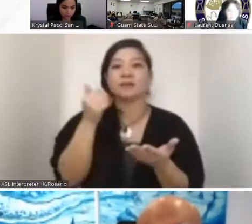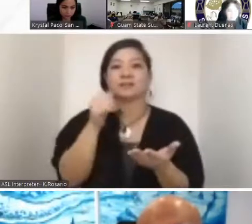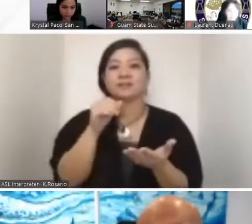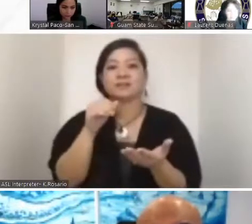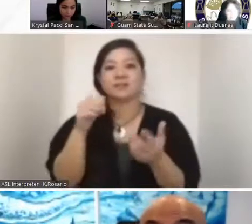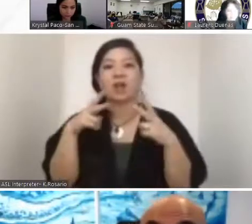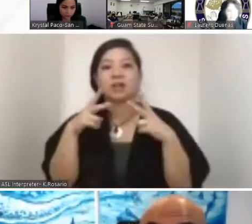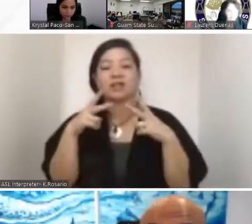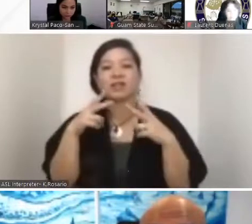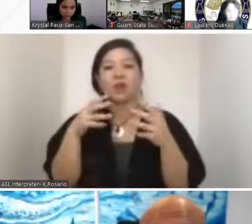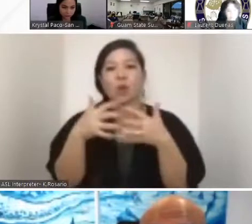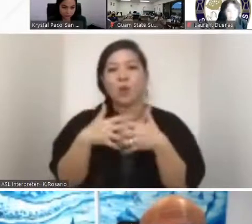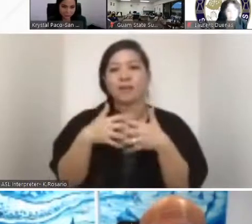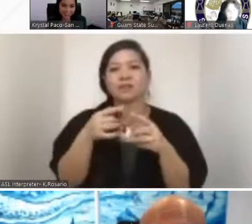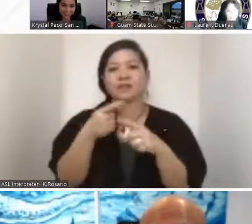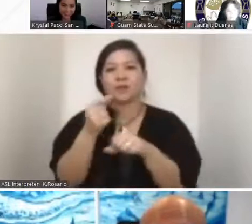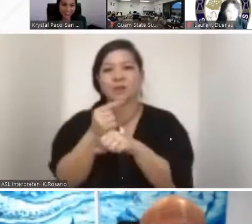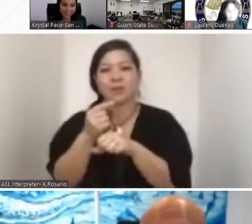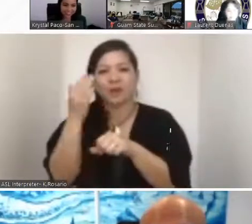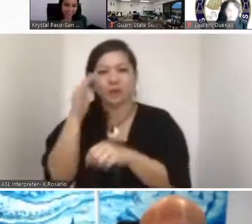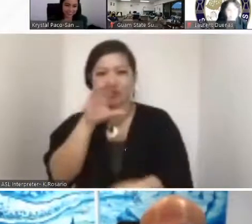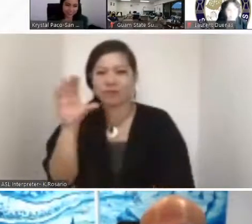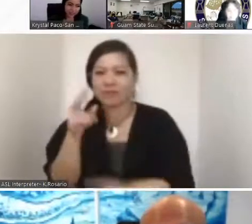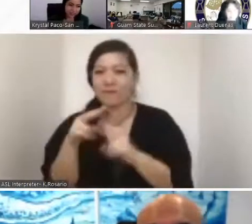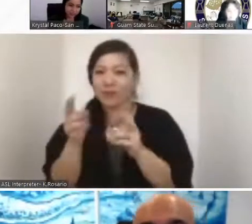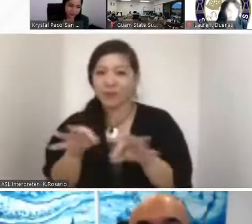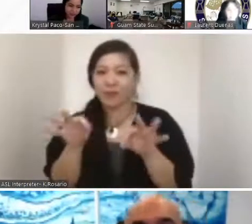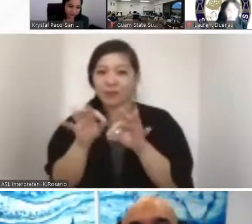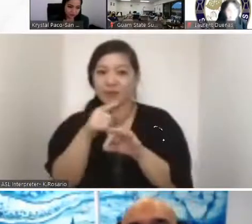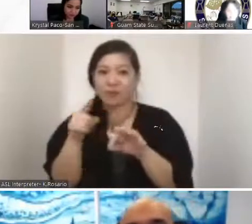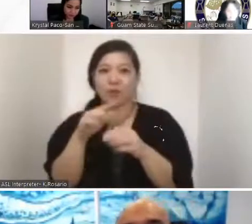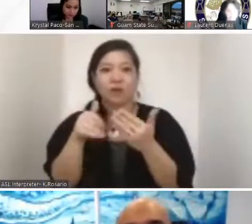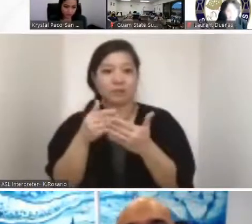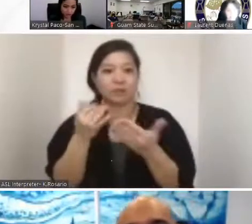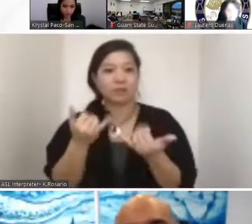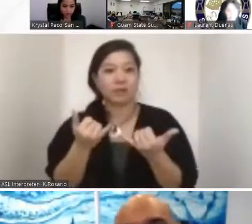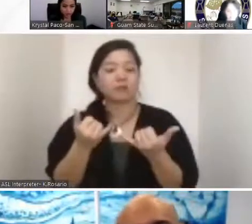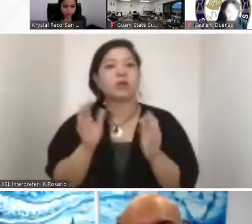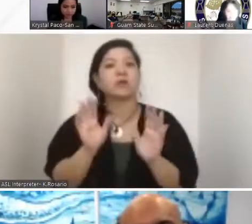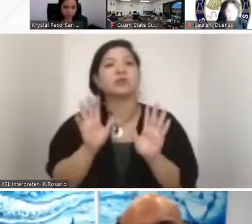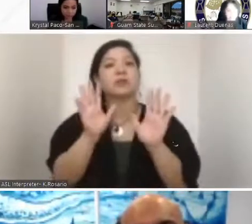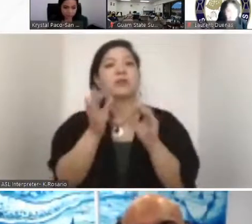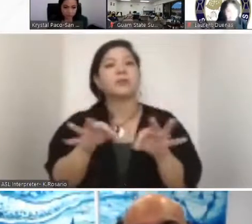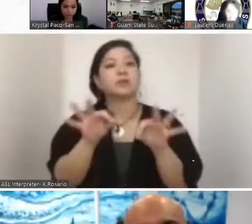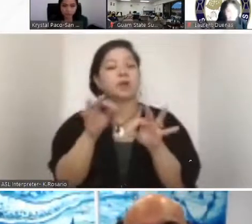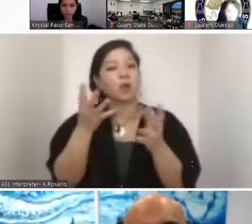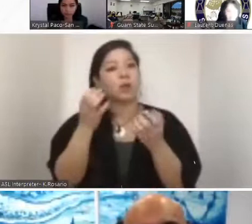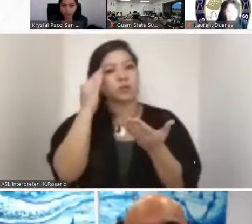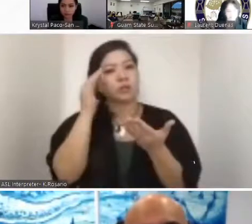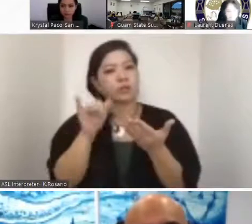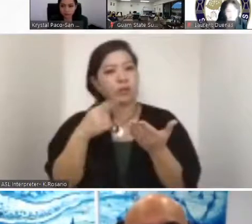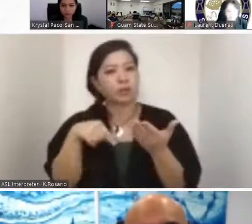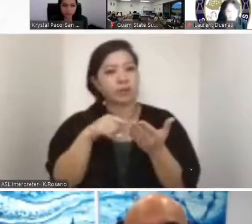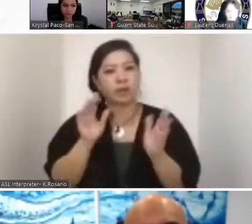Guam. And I know Christmas is very important to you all. I know it's incredibly important. I want you to know that we